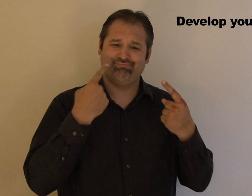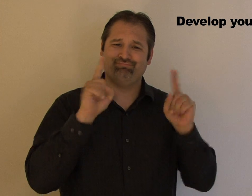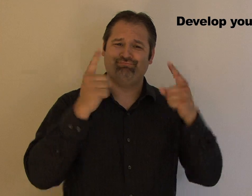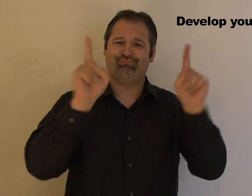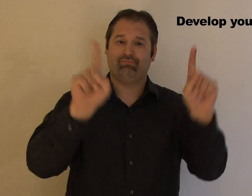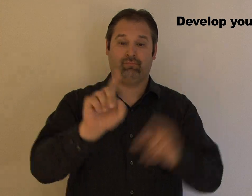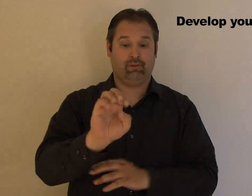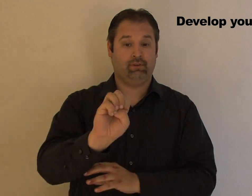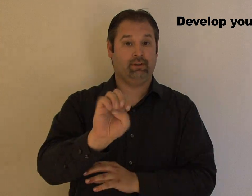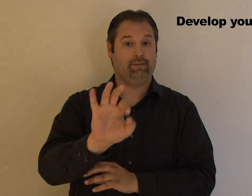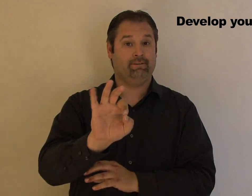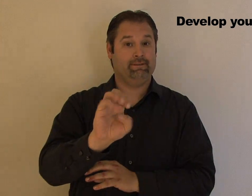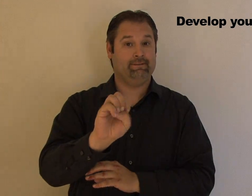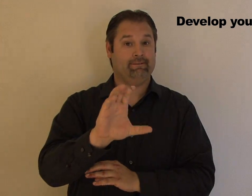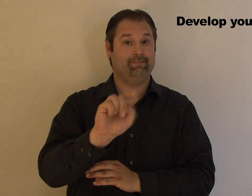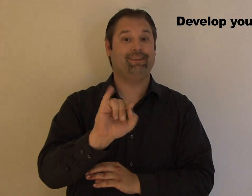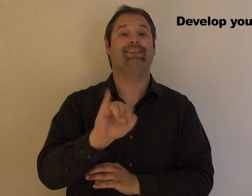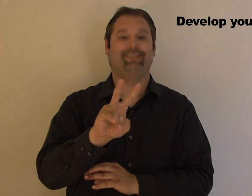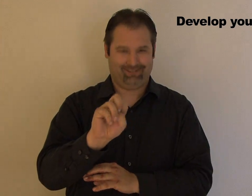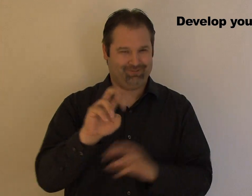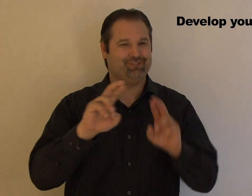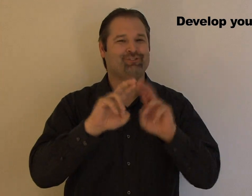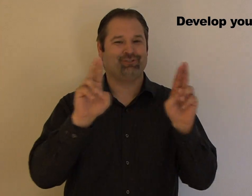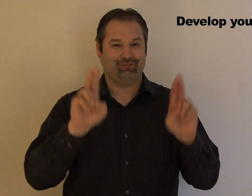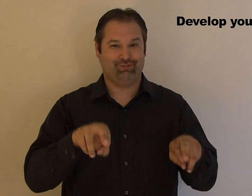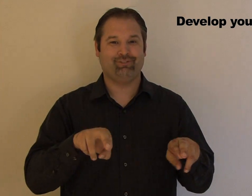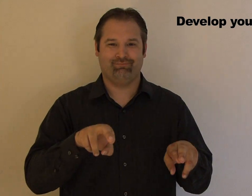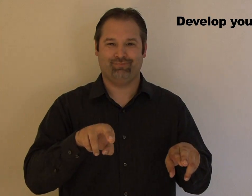You must develop an effective resume for your job search.